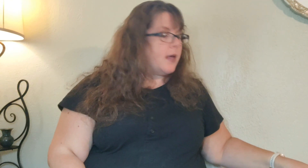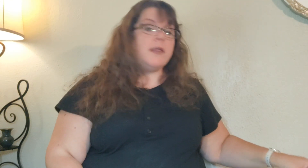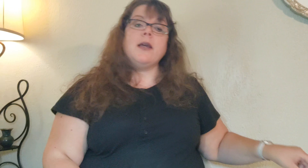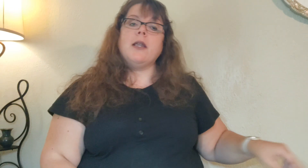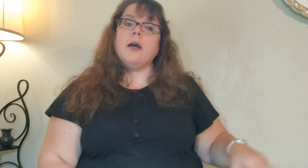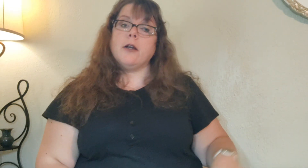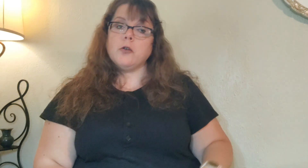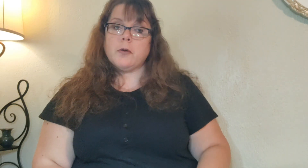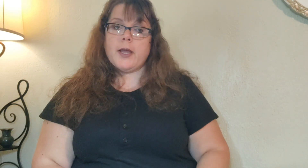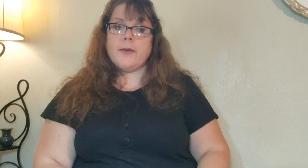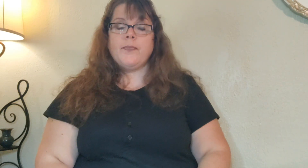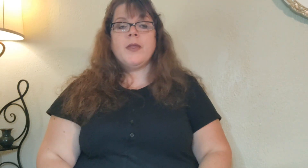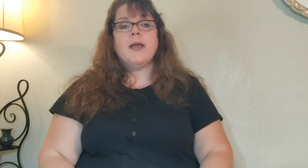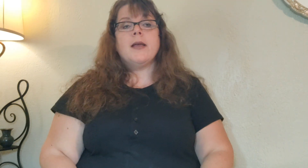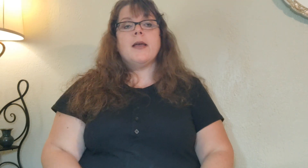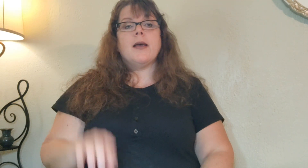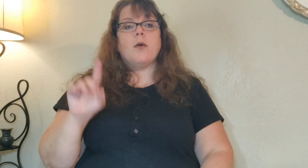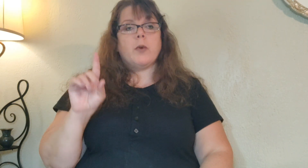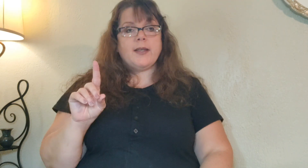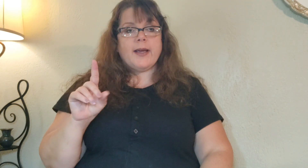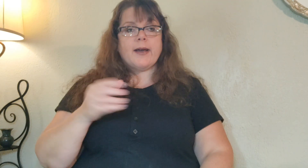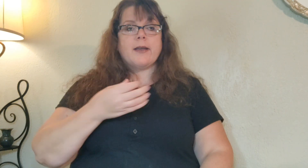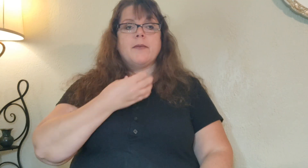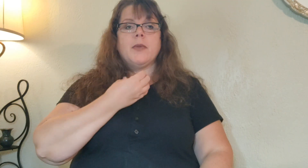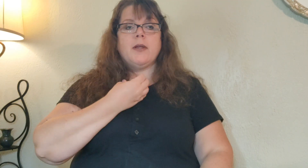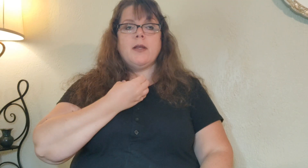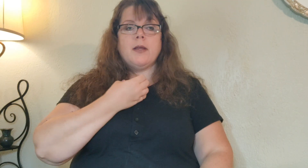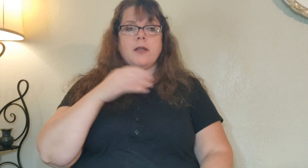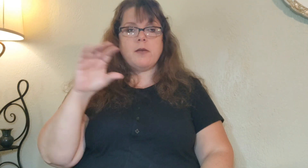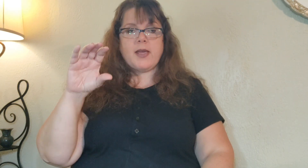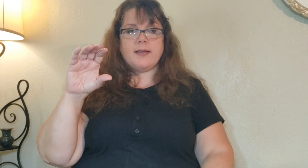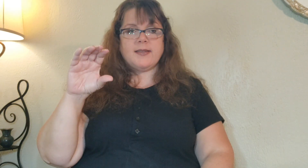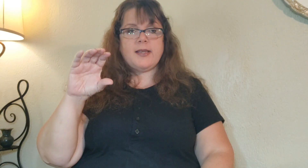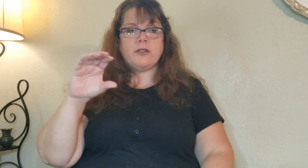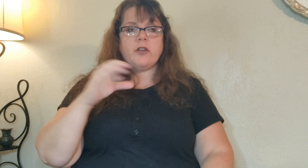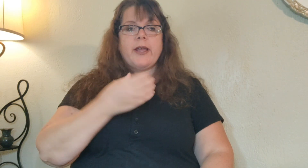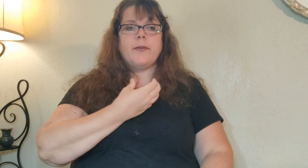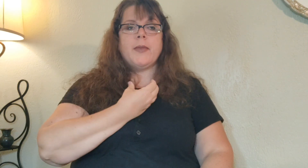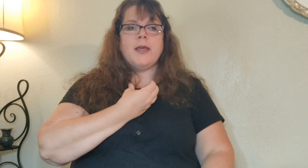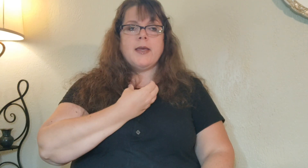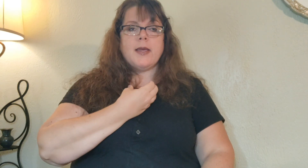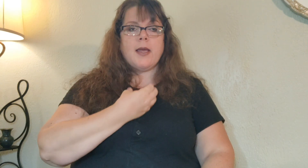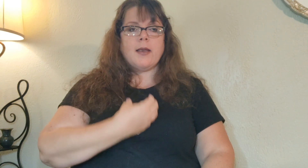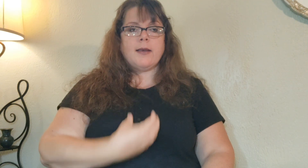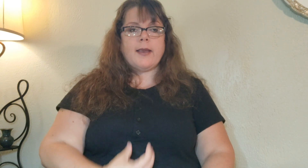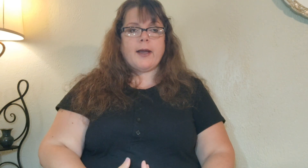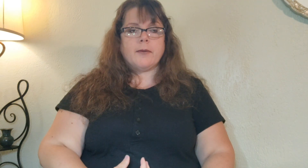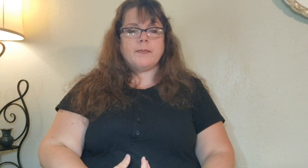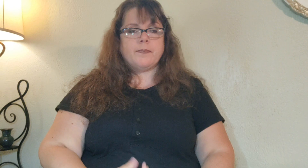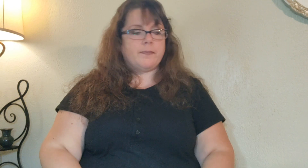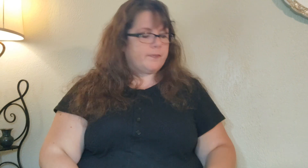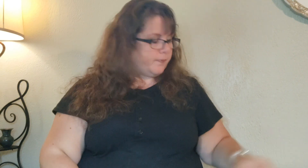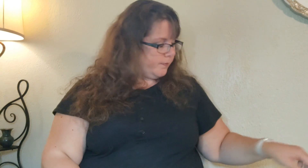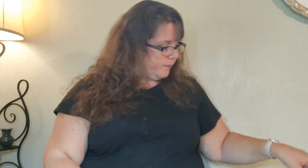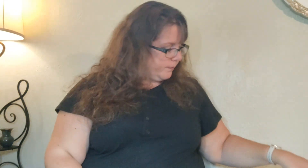And then hungry, one time you make the C shape and down.